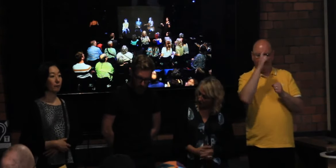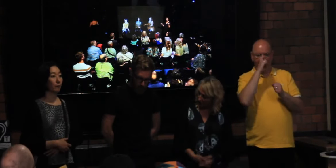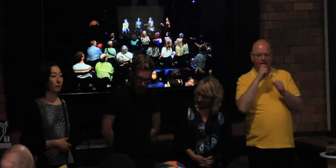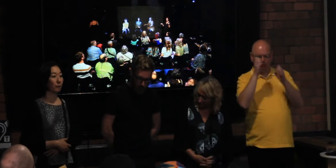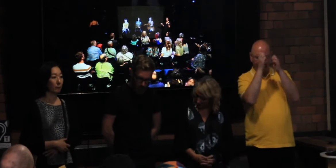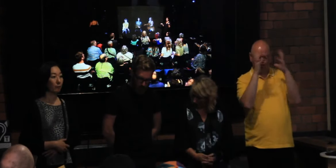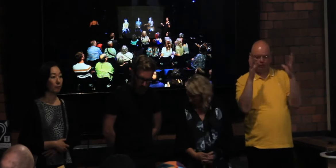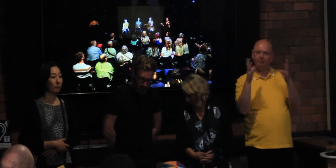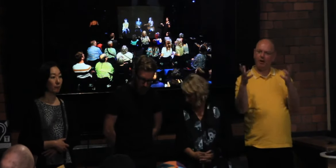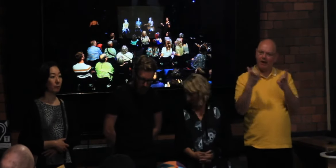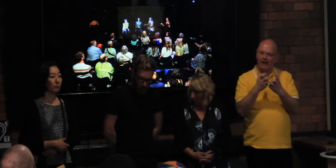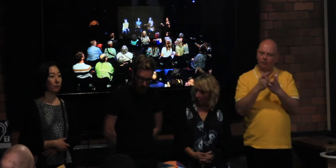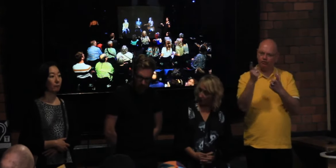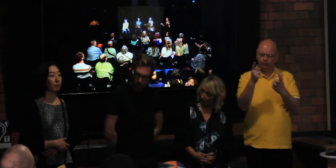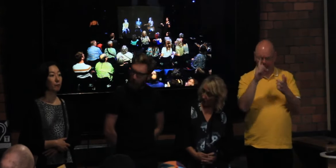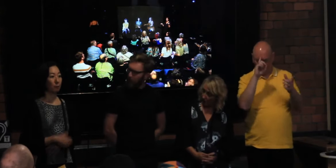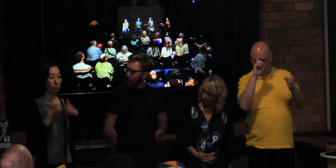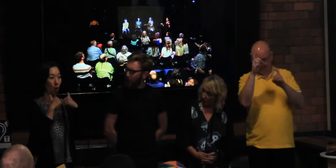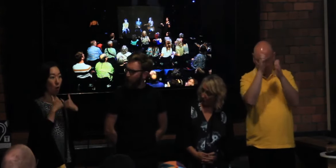you used within the show?